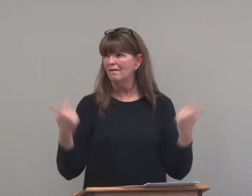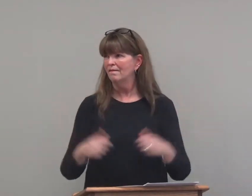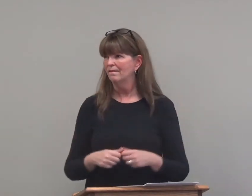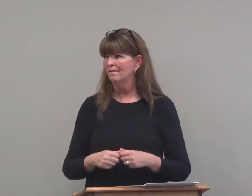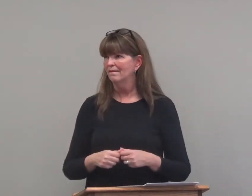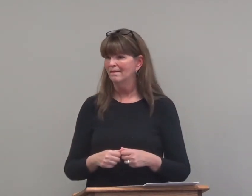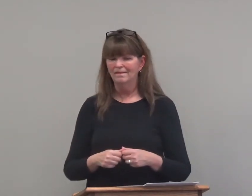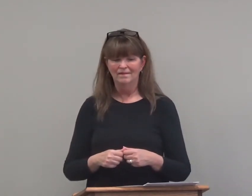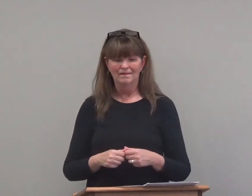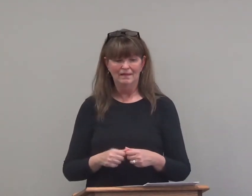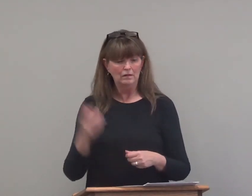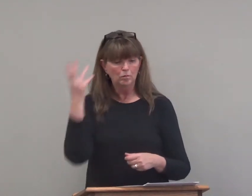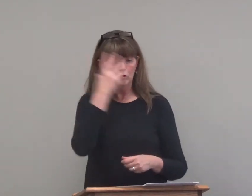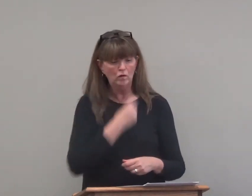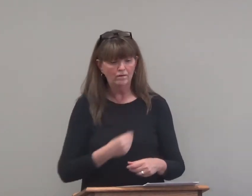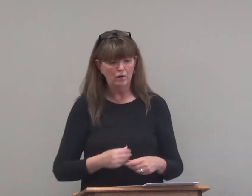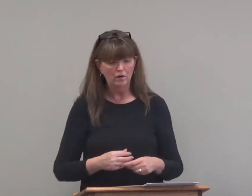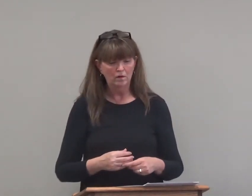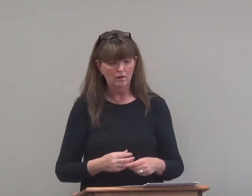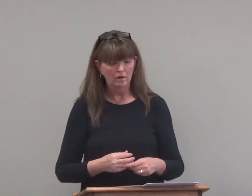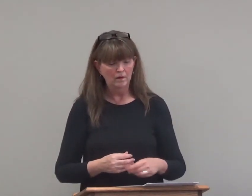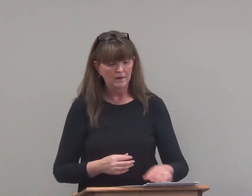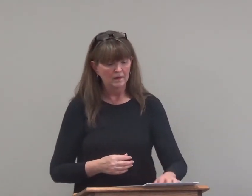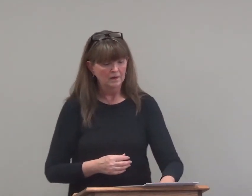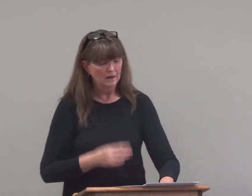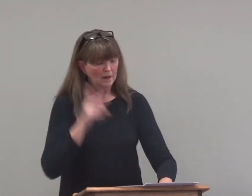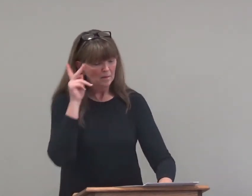to make it through their lives and progress. Isn't that beautiful?